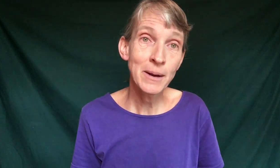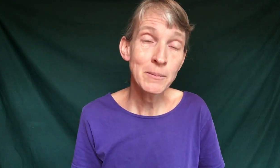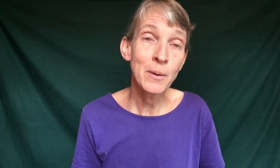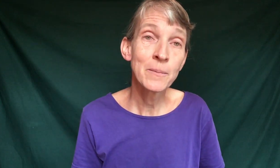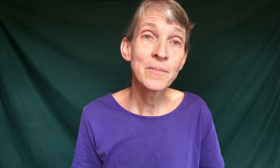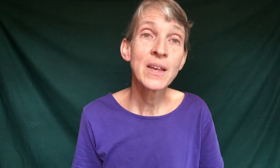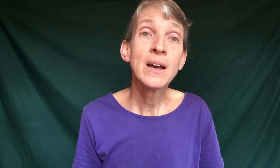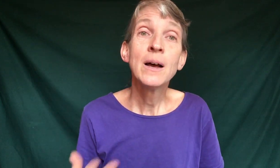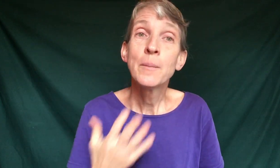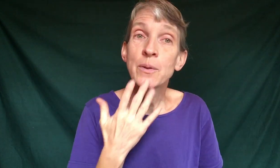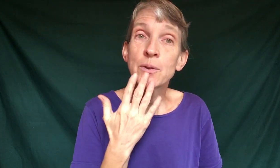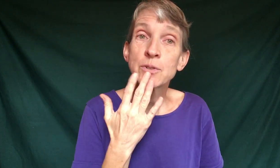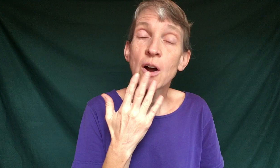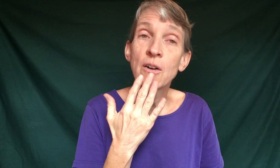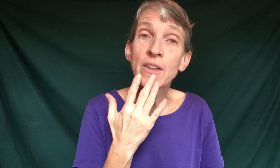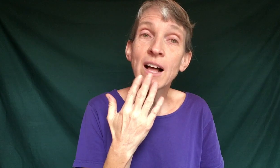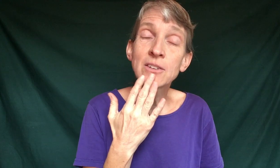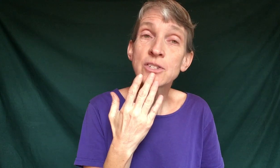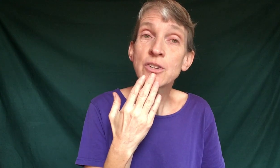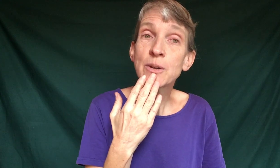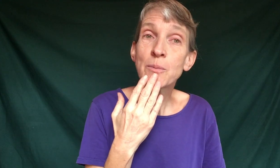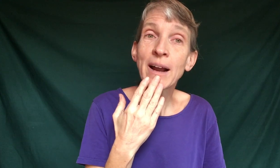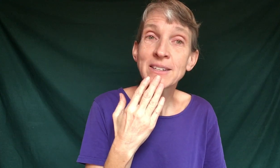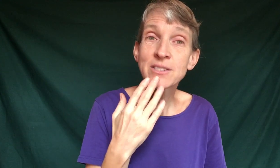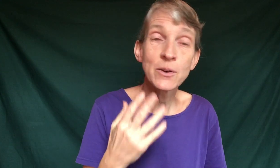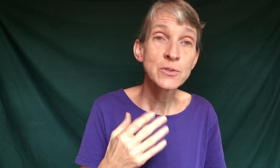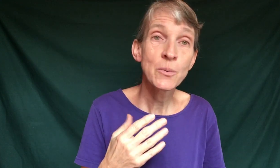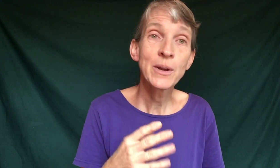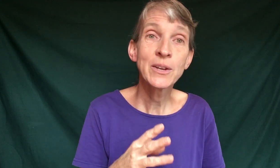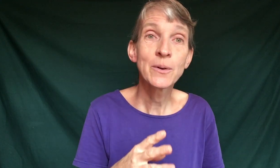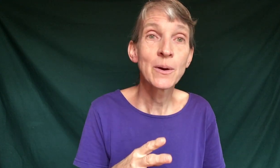rainbow. Well, those are all the colors, and you can practice those when you're